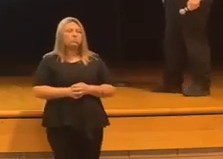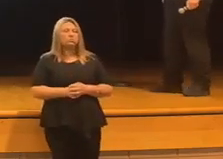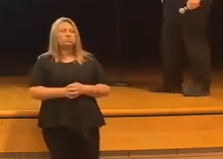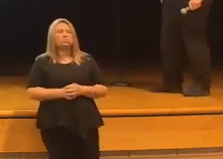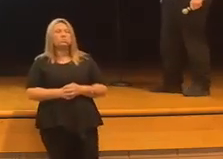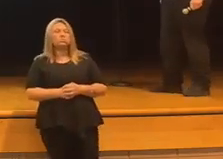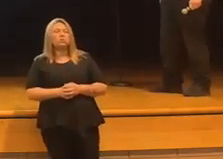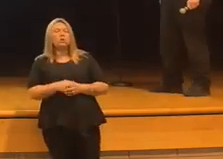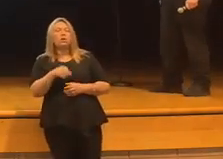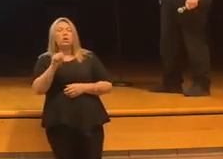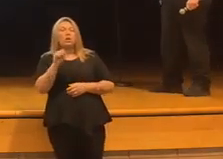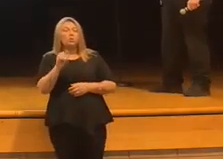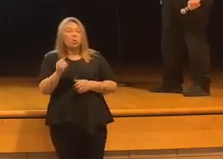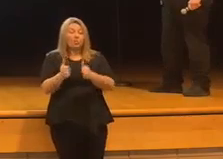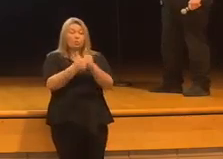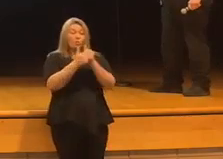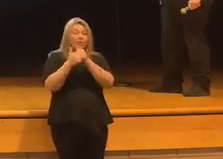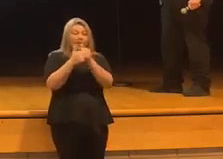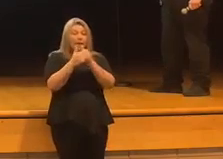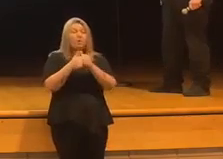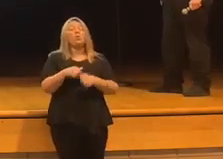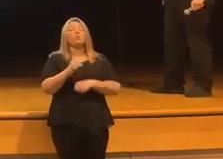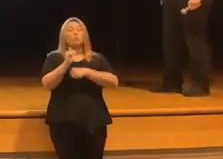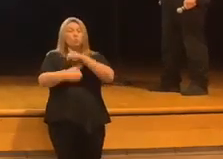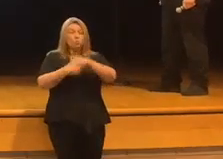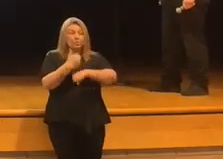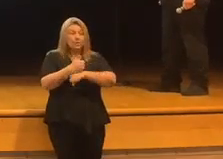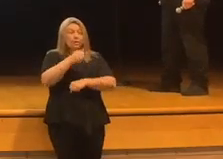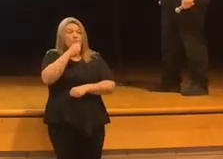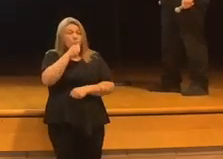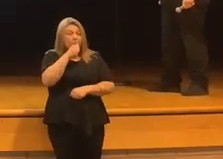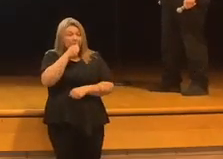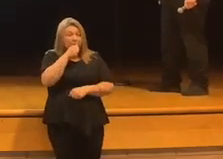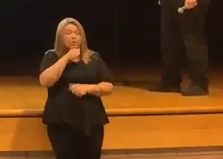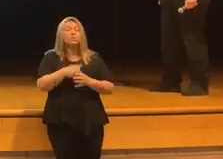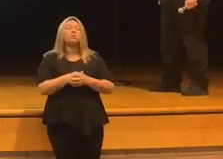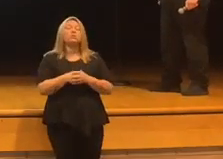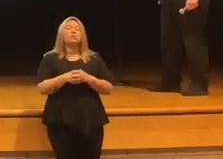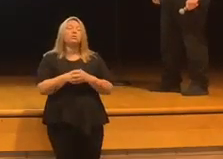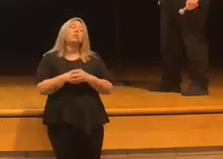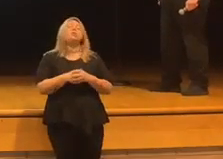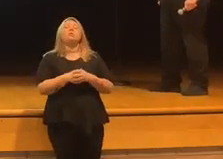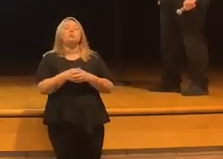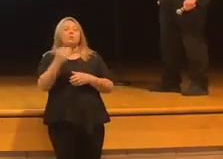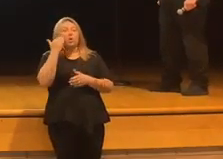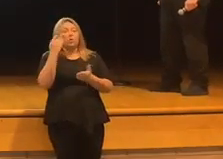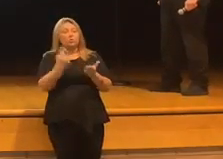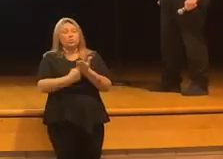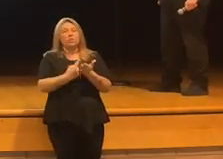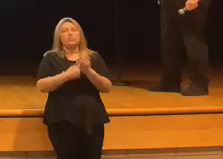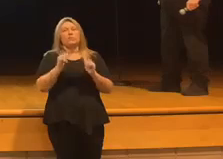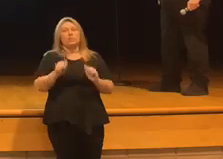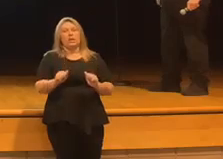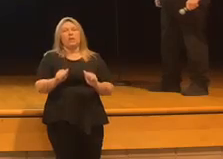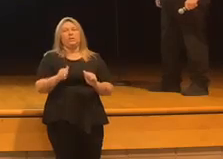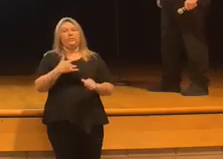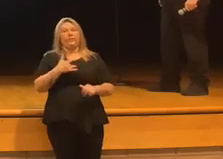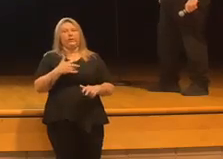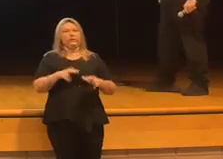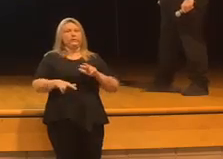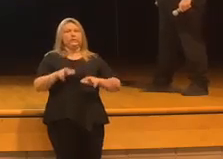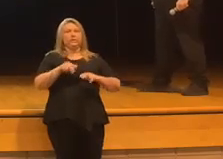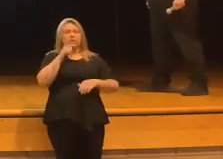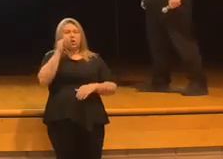So together we can set privacy settings. I know sometimes those can be a little difficult to navigate.